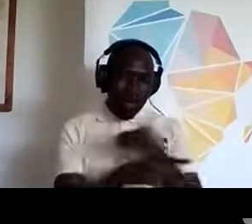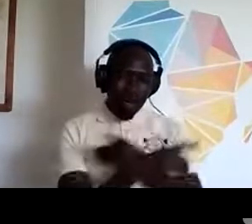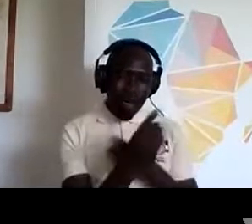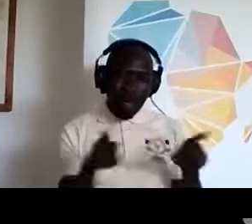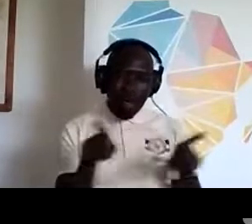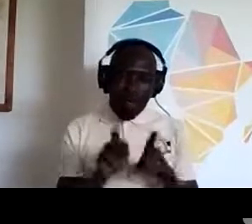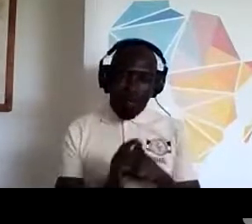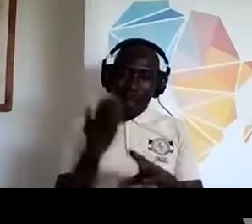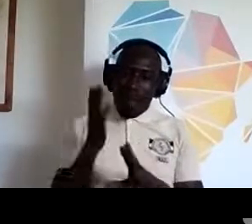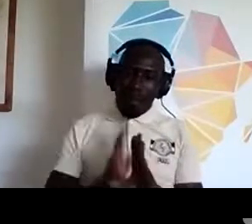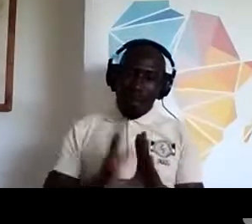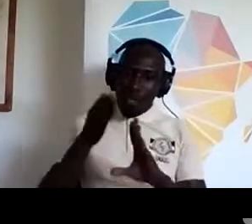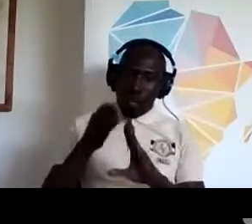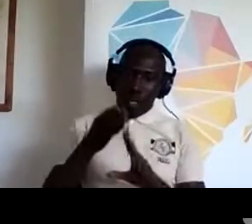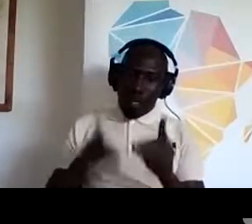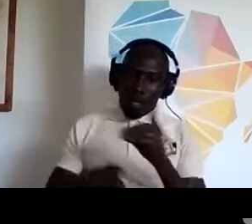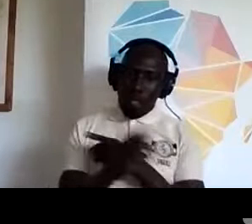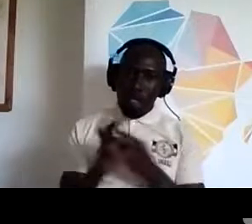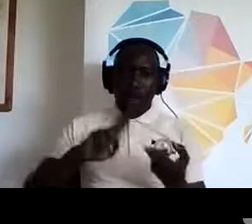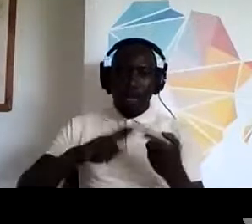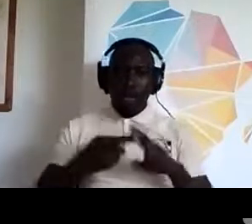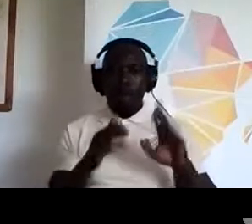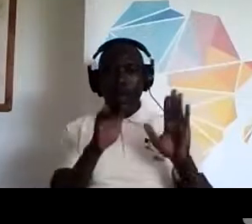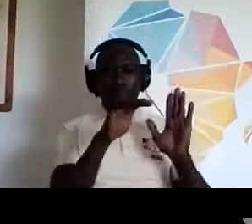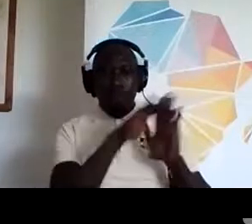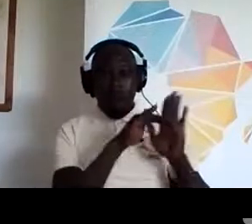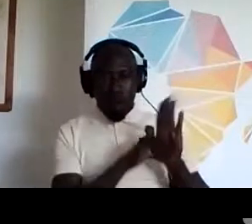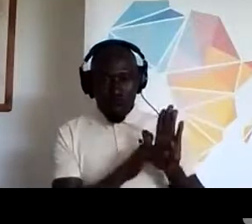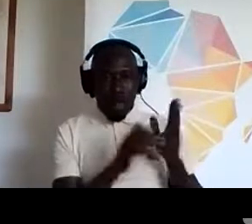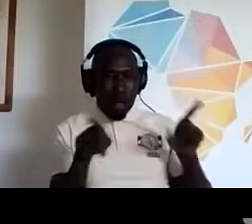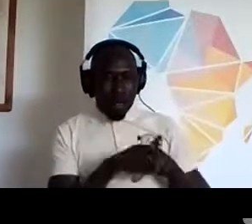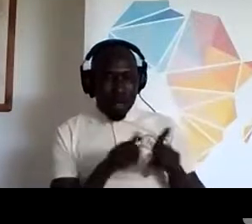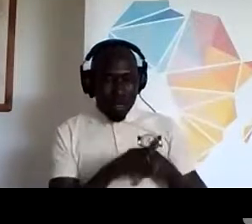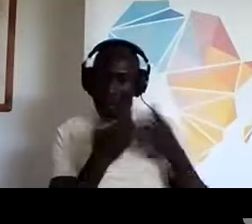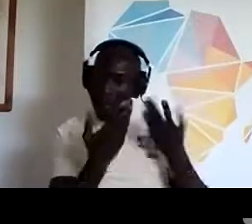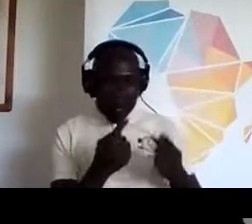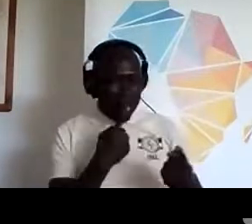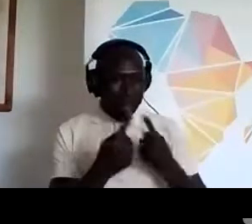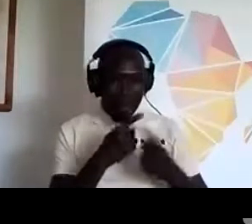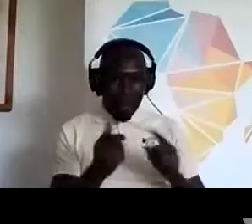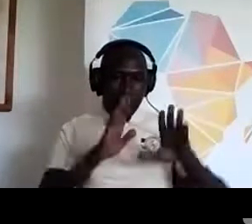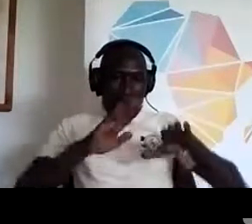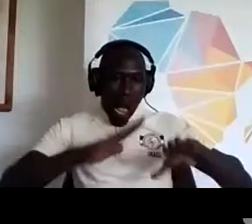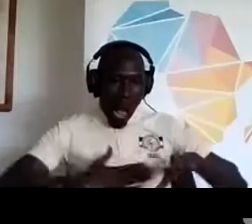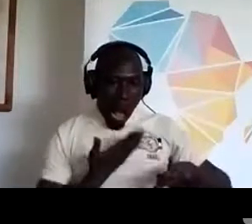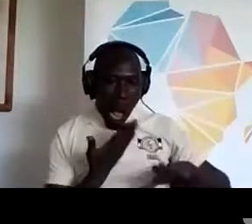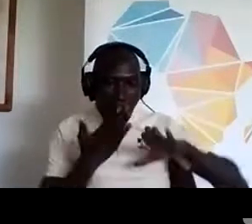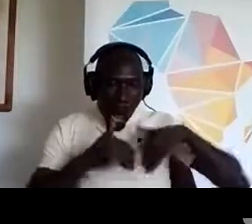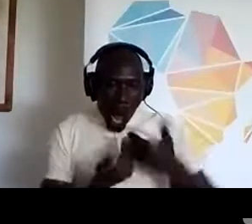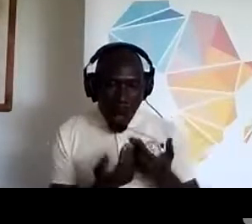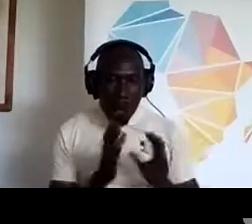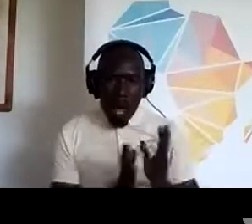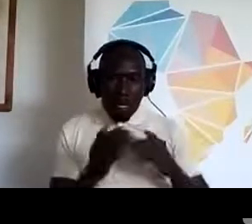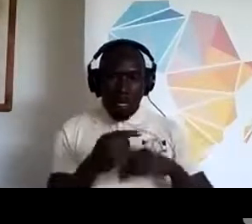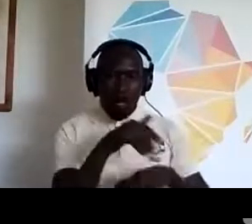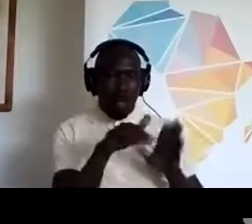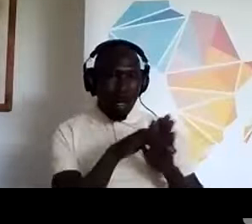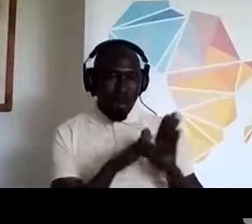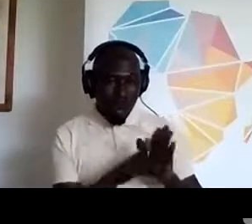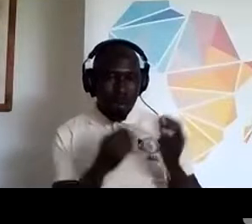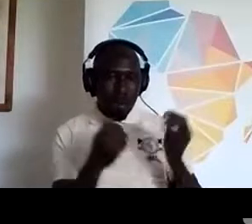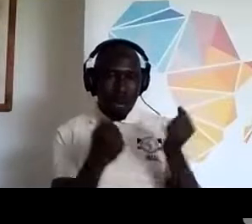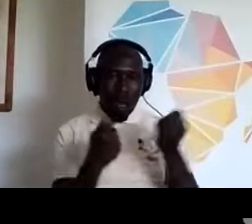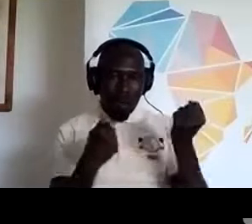have specific disability-related programs, and it doesn't measure even how accessible the programs that are funded